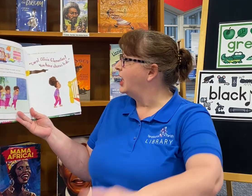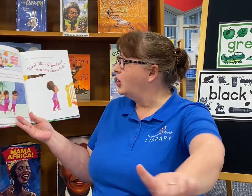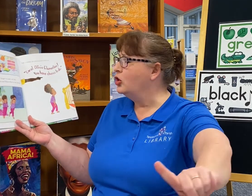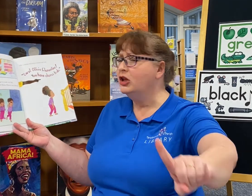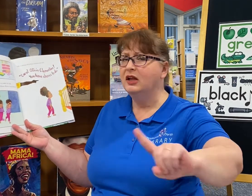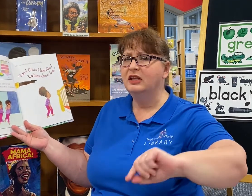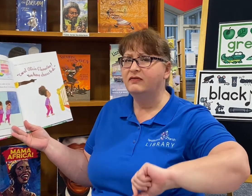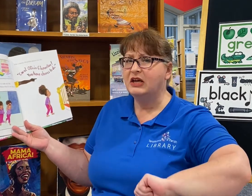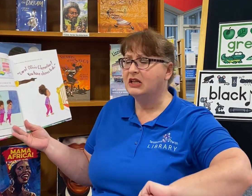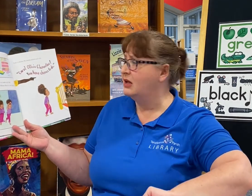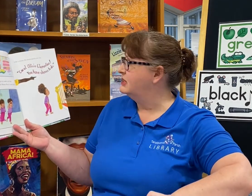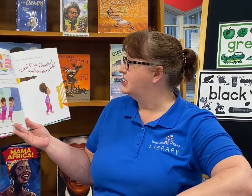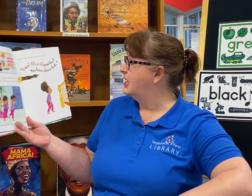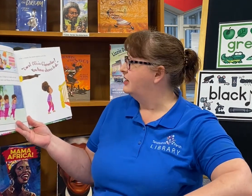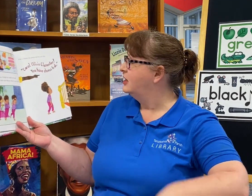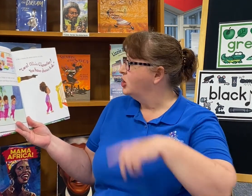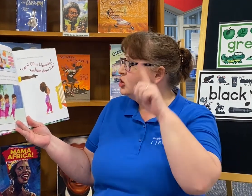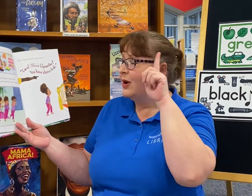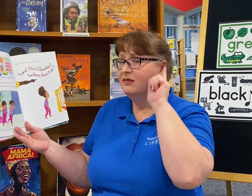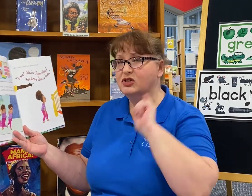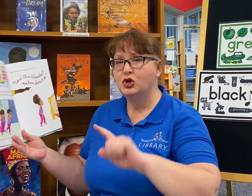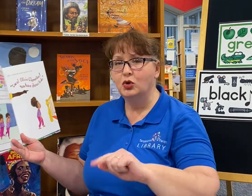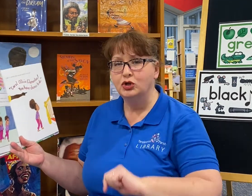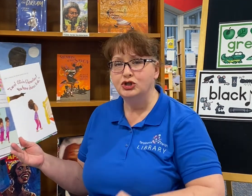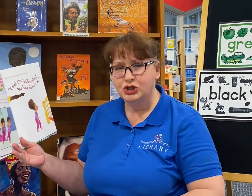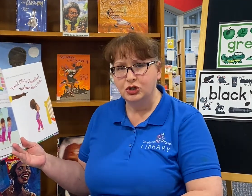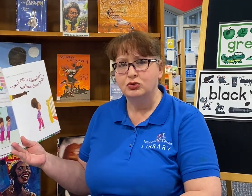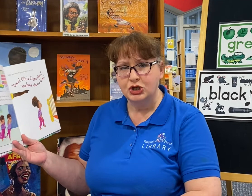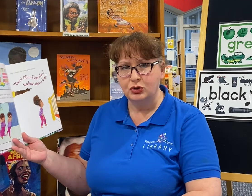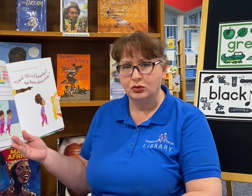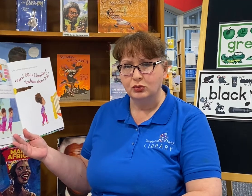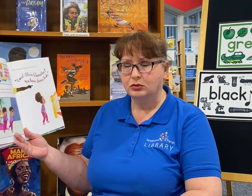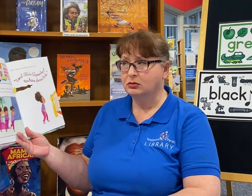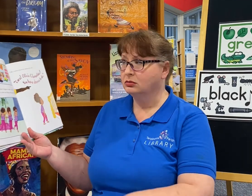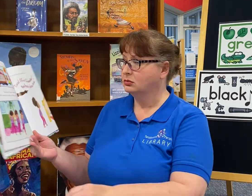"Carol Olivia Clementine, you have chores to do."